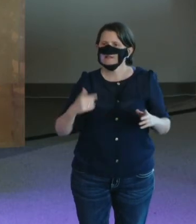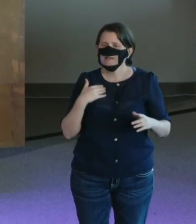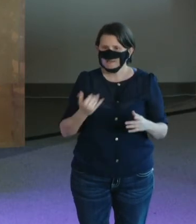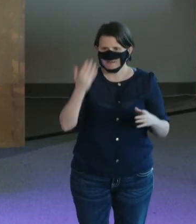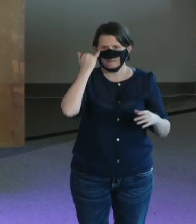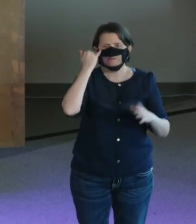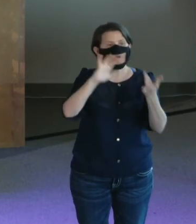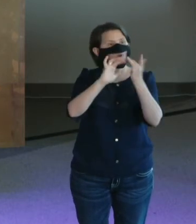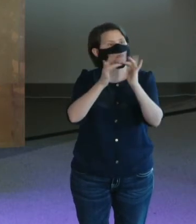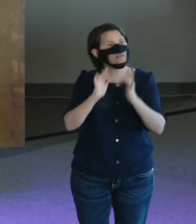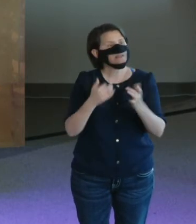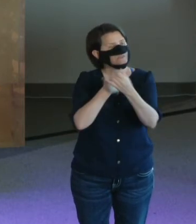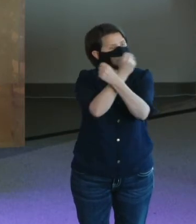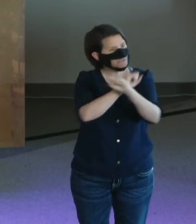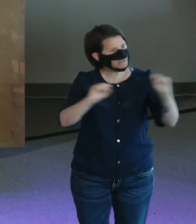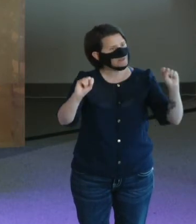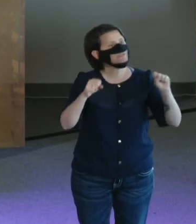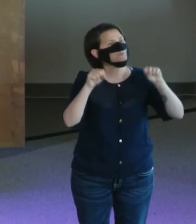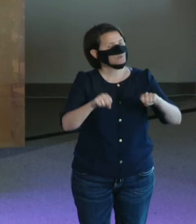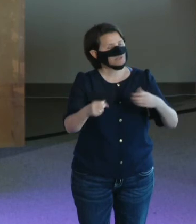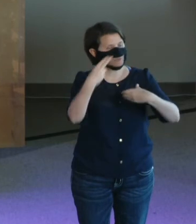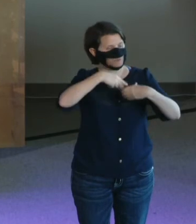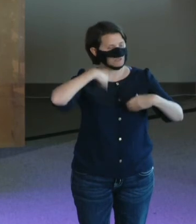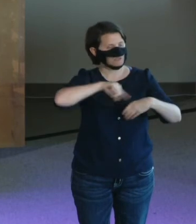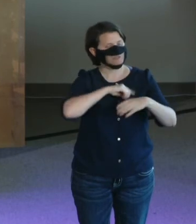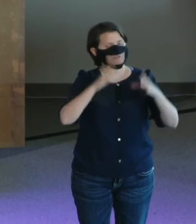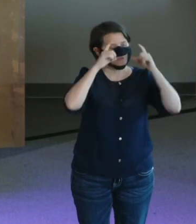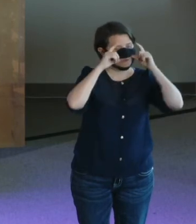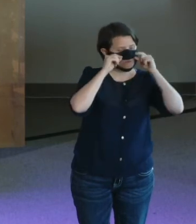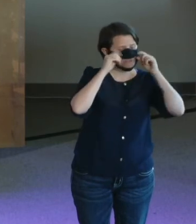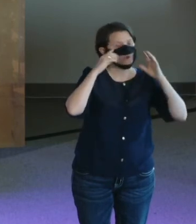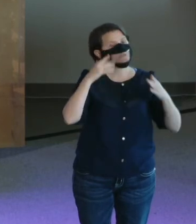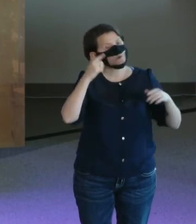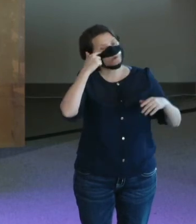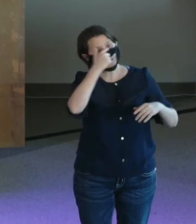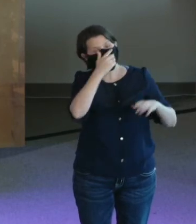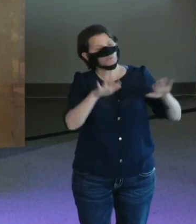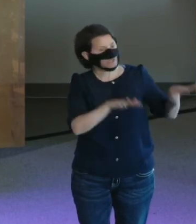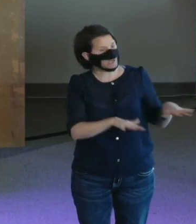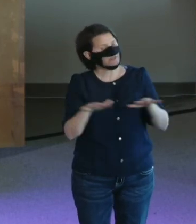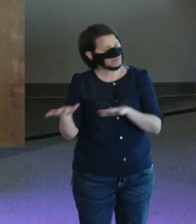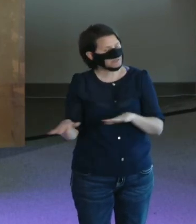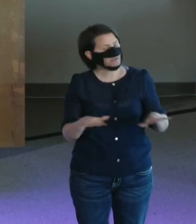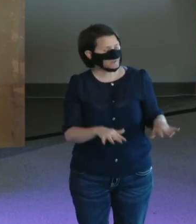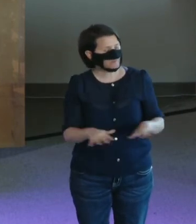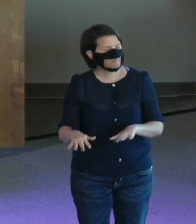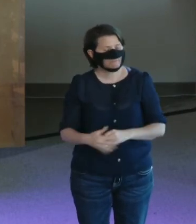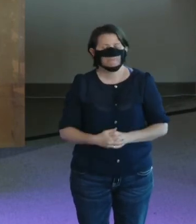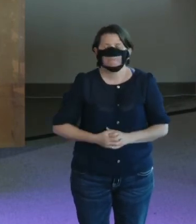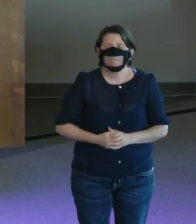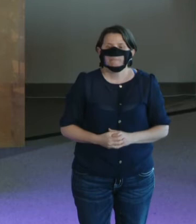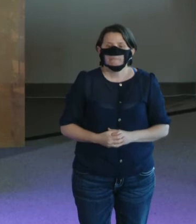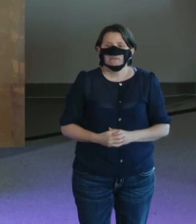do so. If you're comfortable, join us by closing your eyes. We take this moment to lift up all